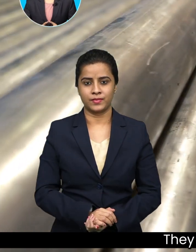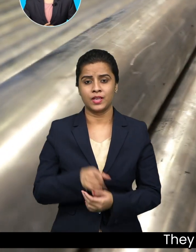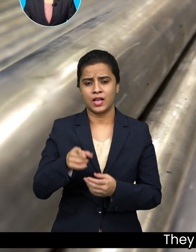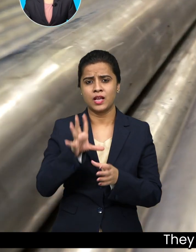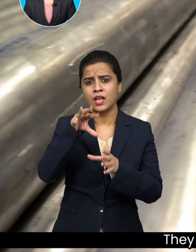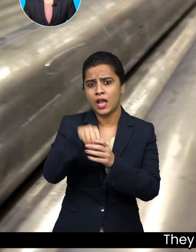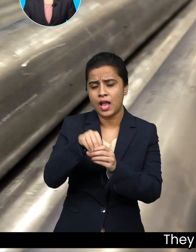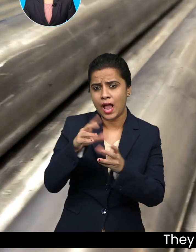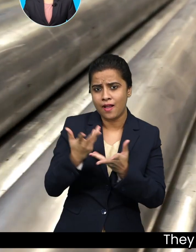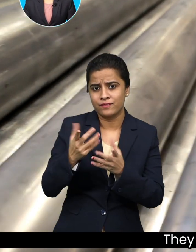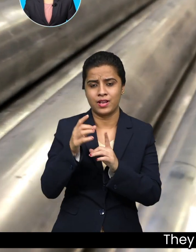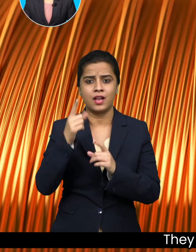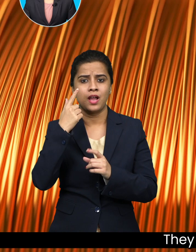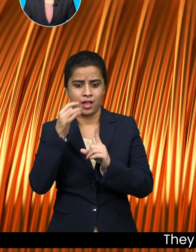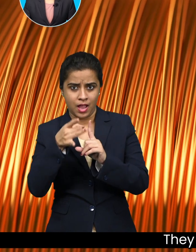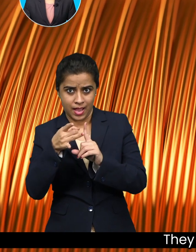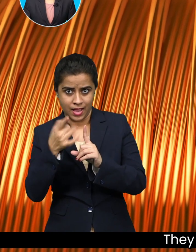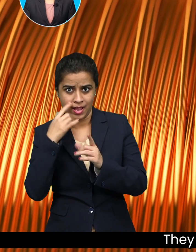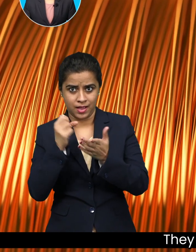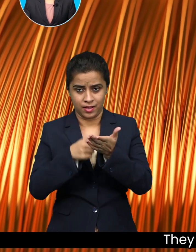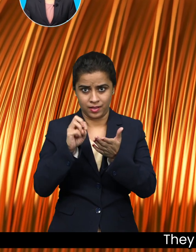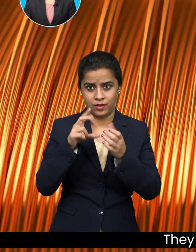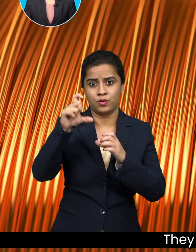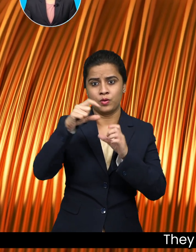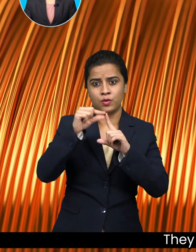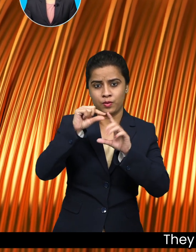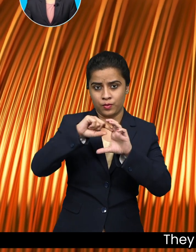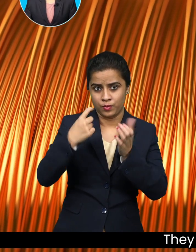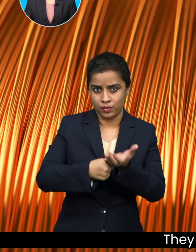They also contain iron, copper,